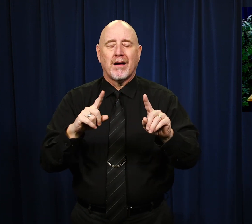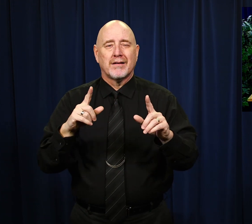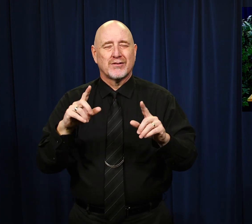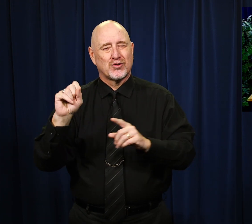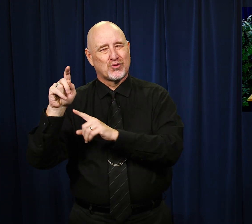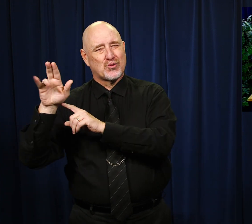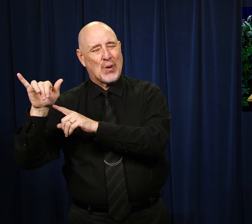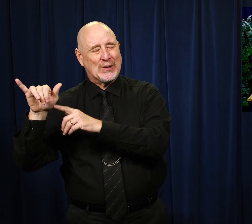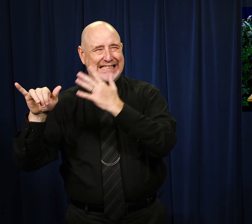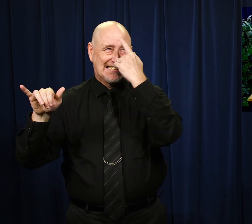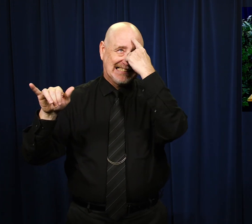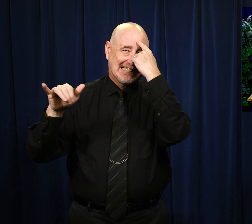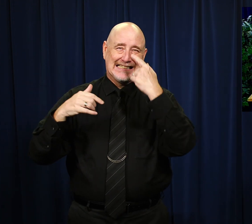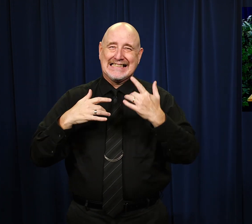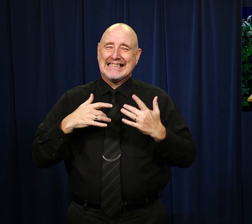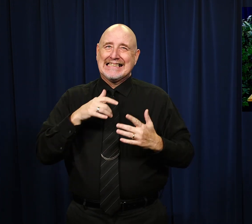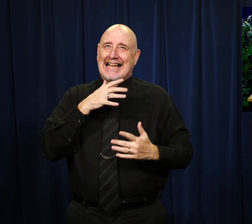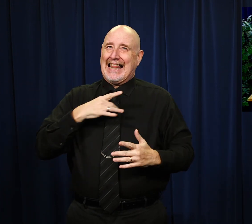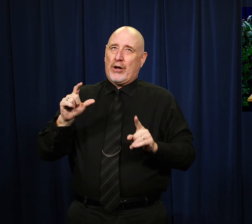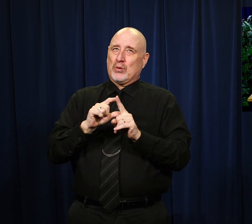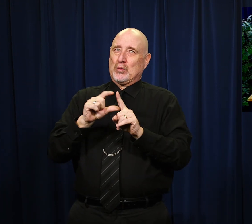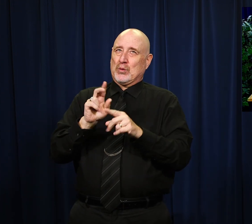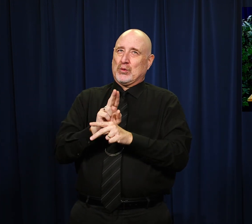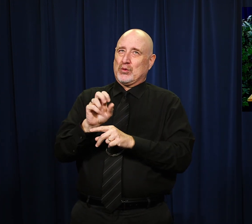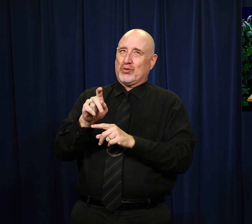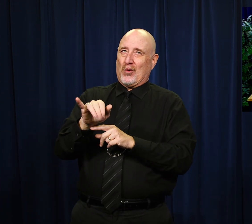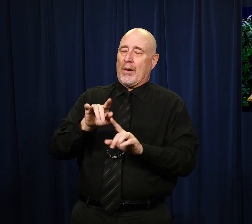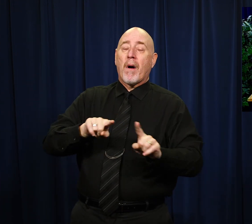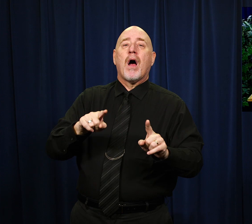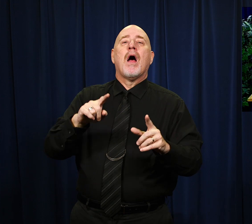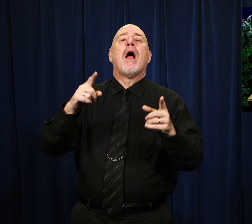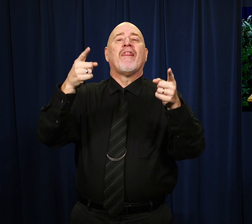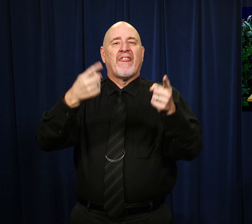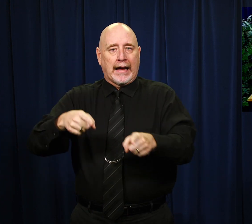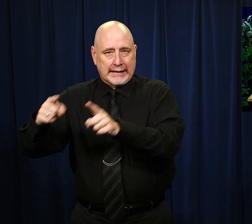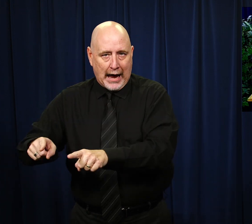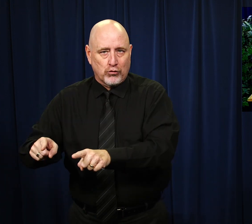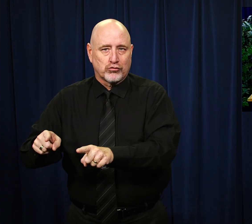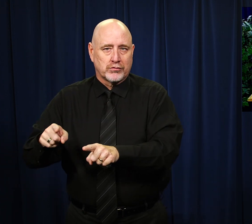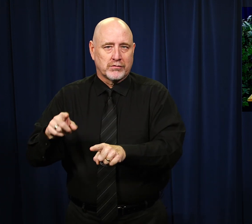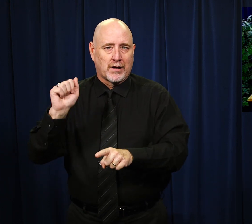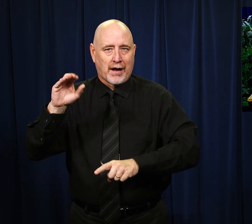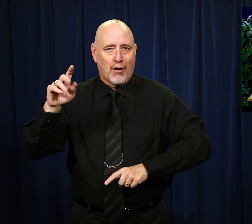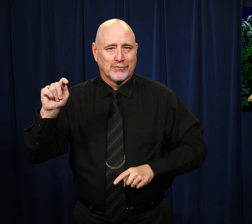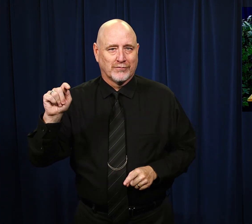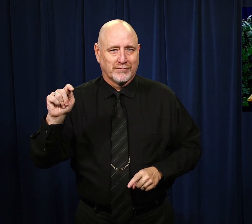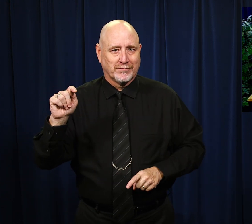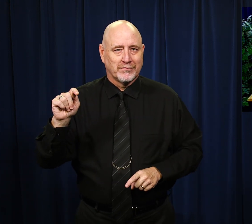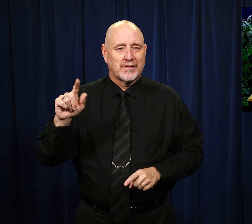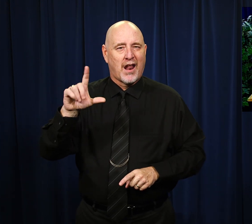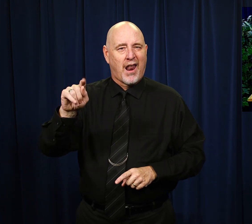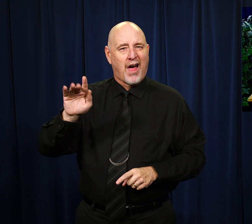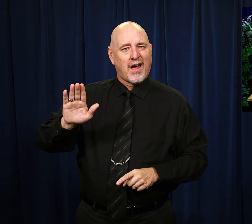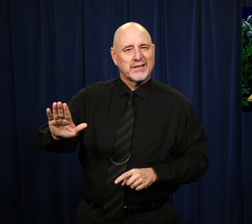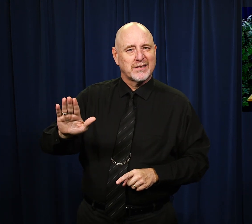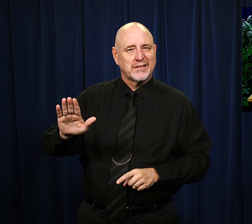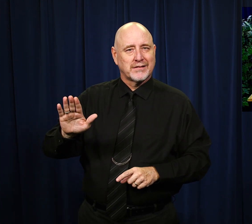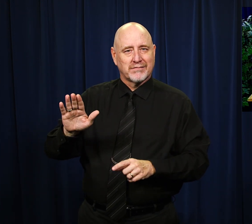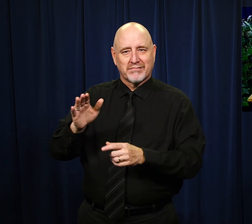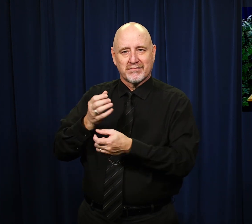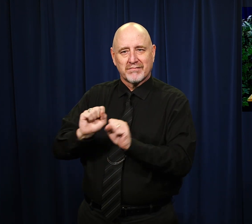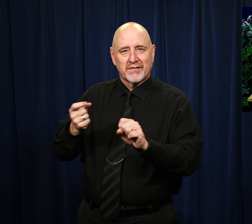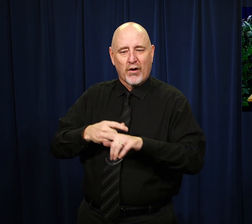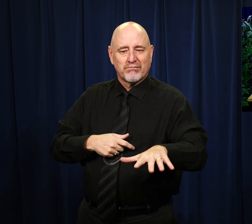kind of holds that connotation with me, so I don't like using it too well. But we're talking about the account then, if you will, of Lot and his deliverance